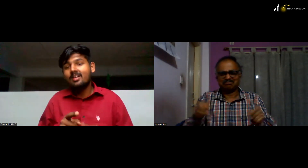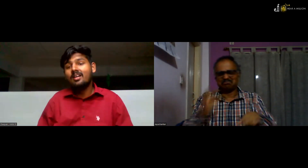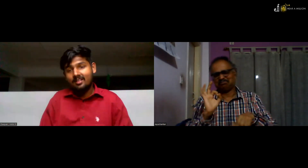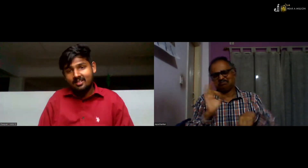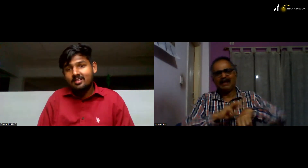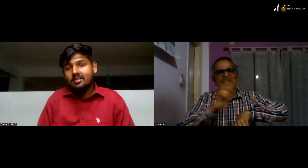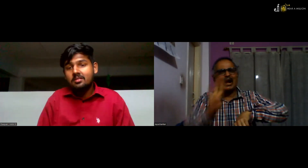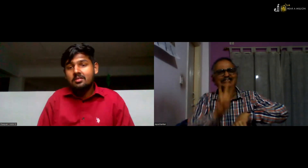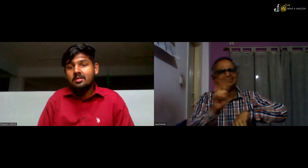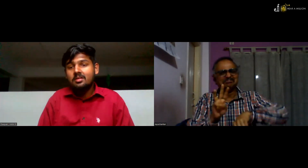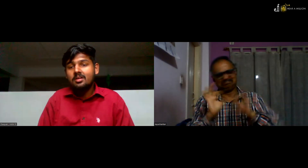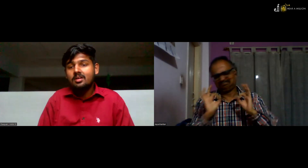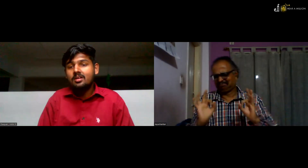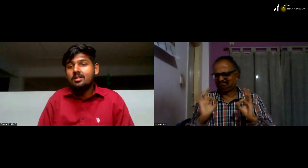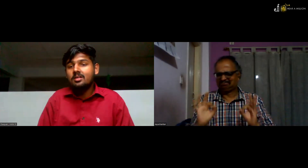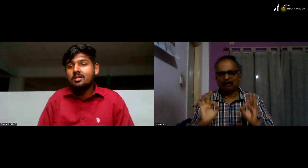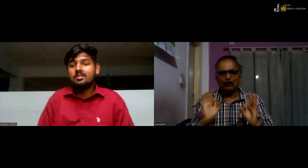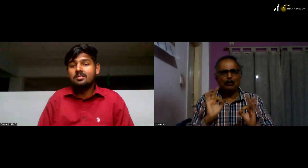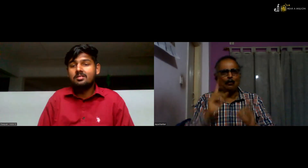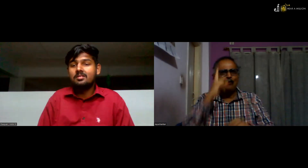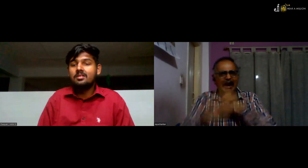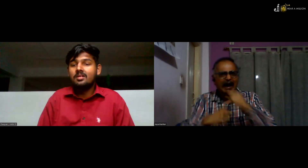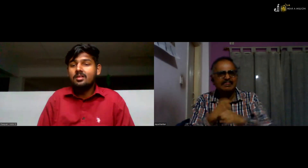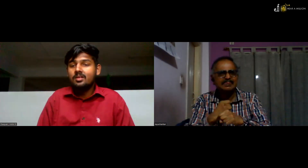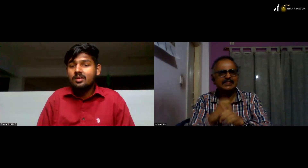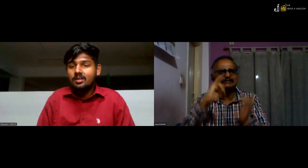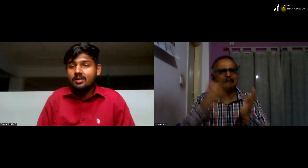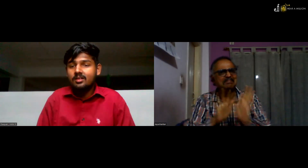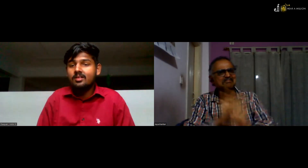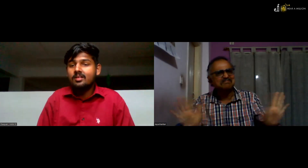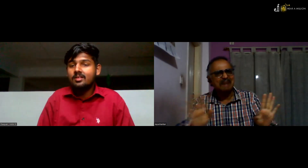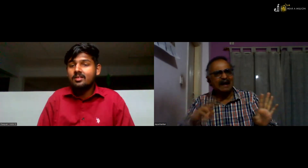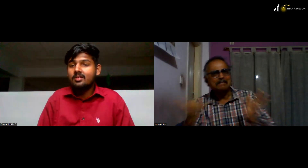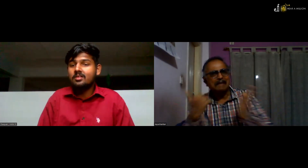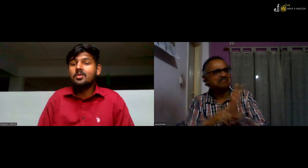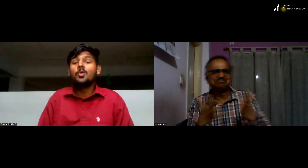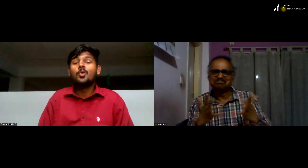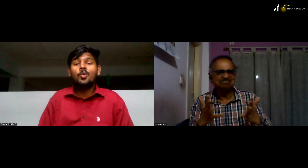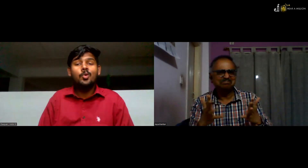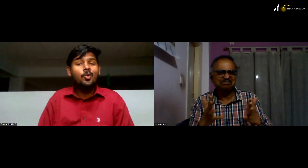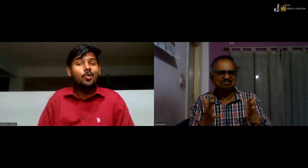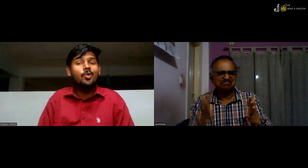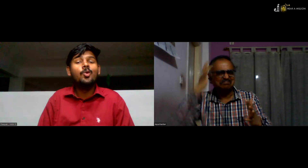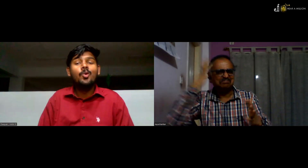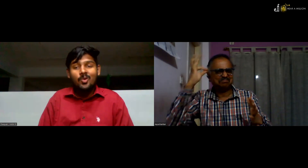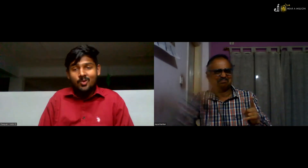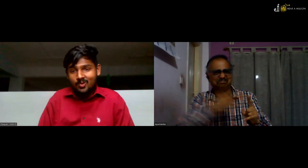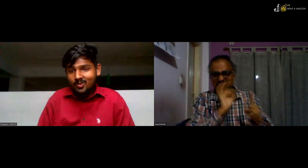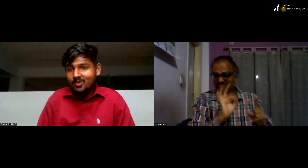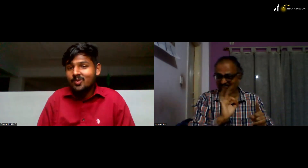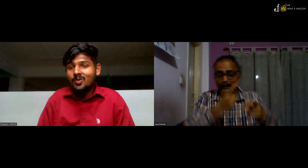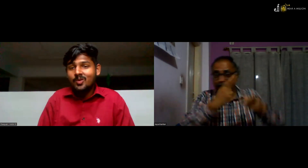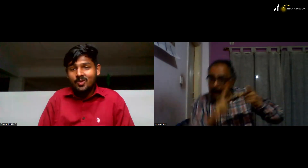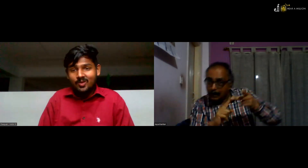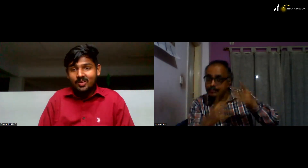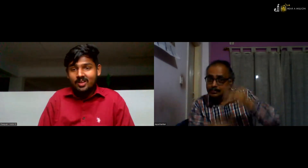nearby Elipuza. Yeah, so it takes around 3 to 4 hours, and that open for 6 months only